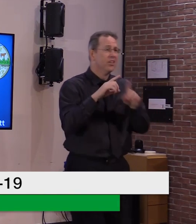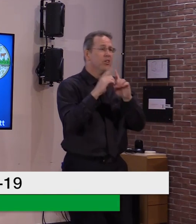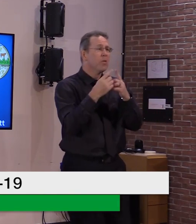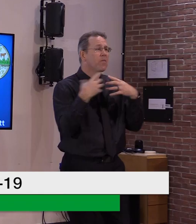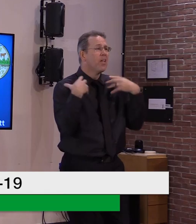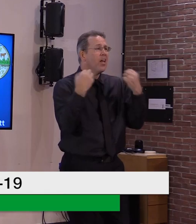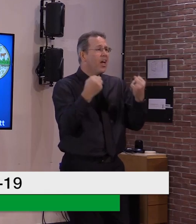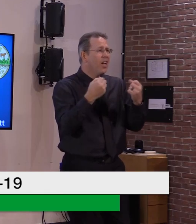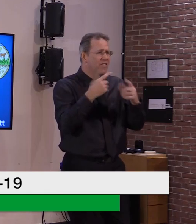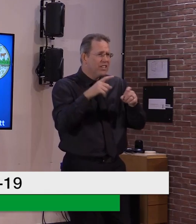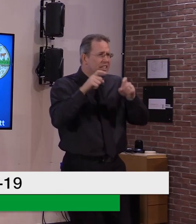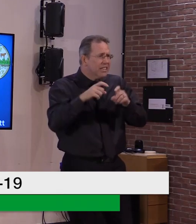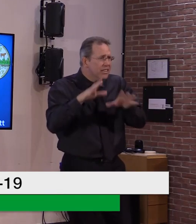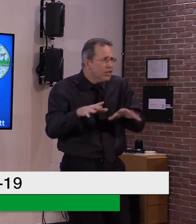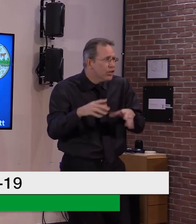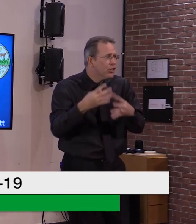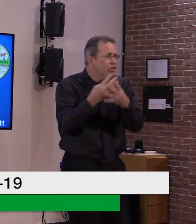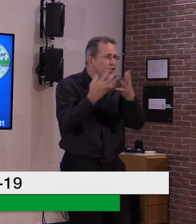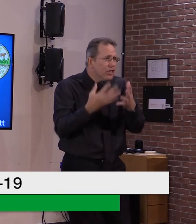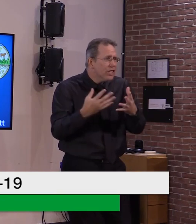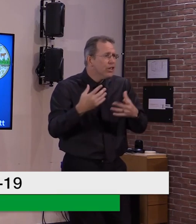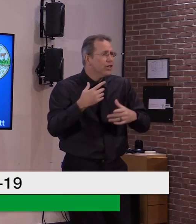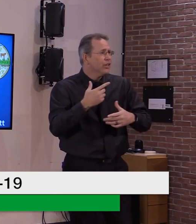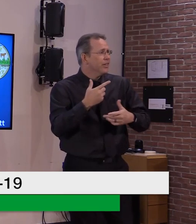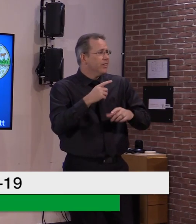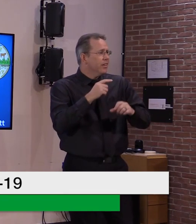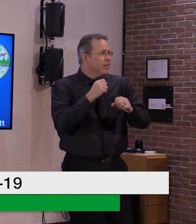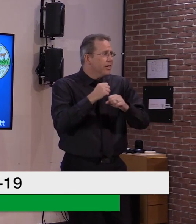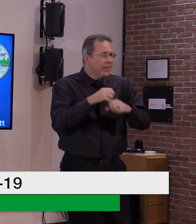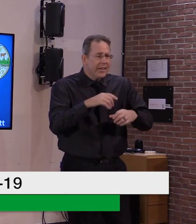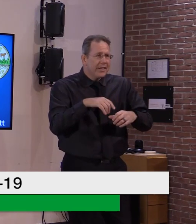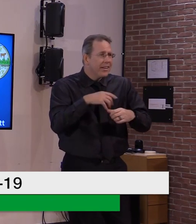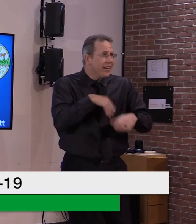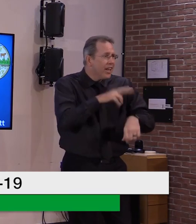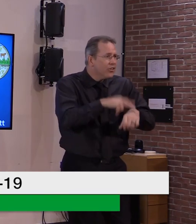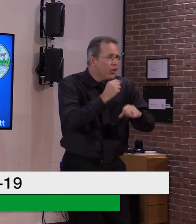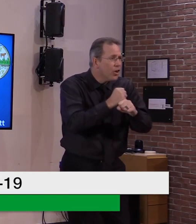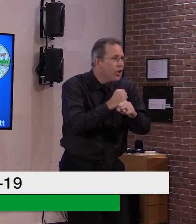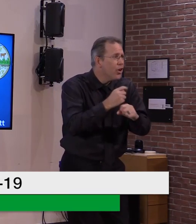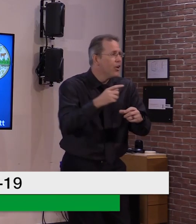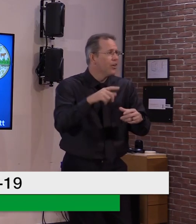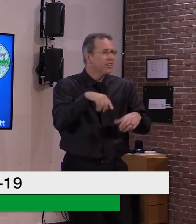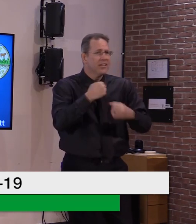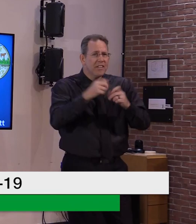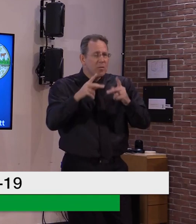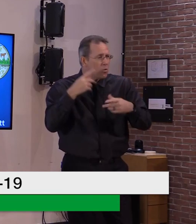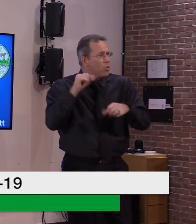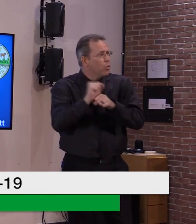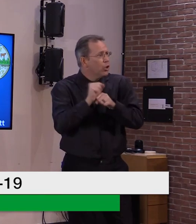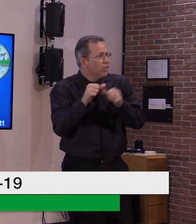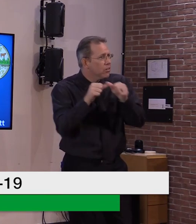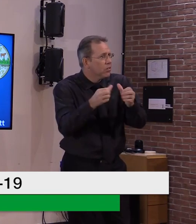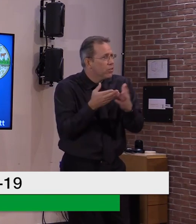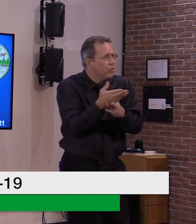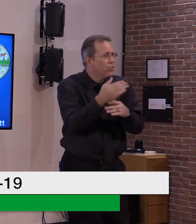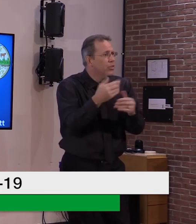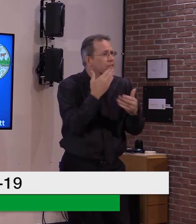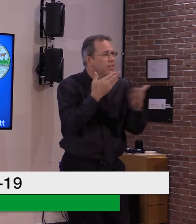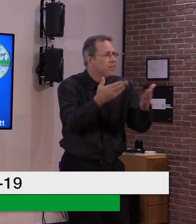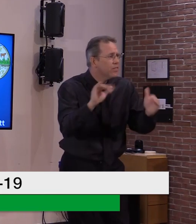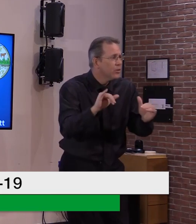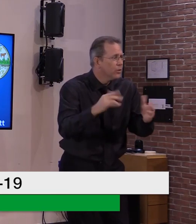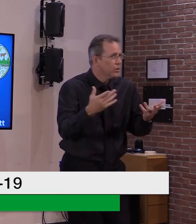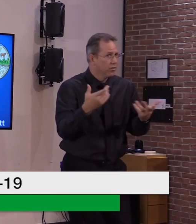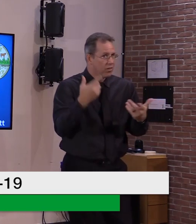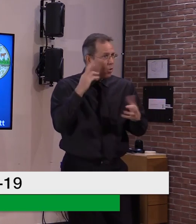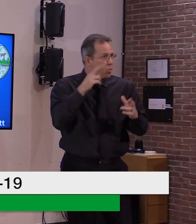public safety and many many others who are going to be working on that day just like a normal day so think about them and